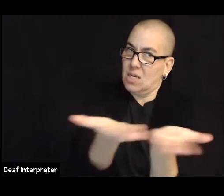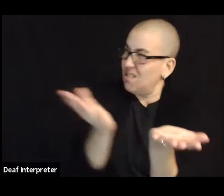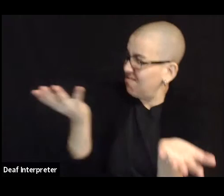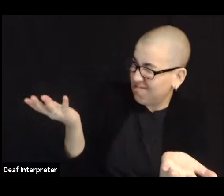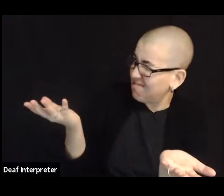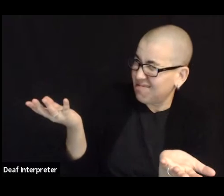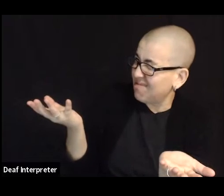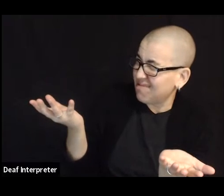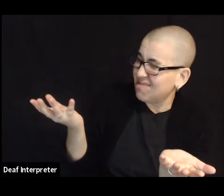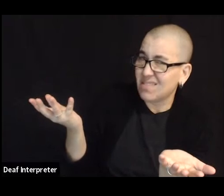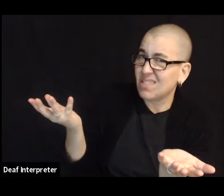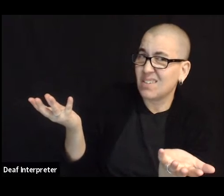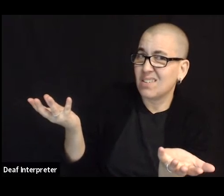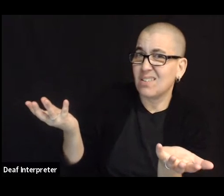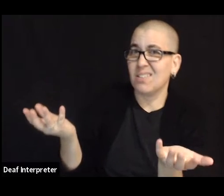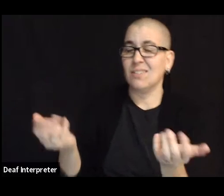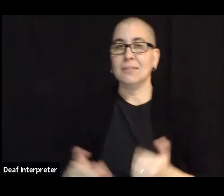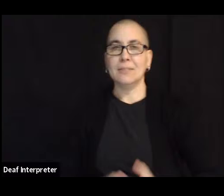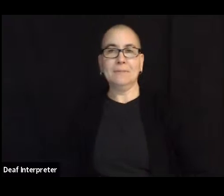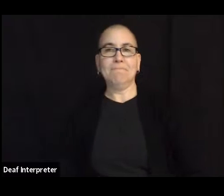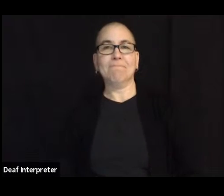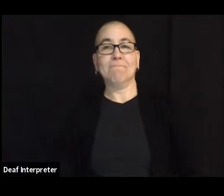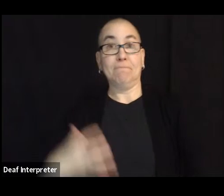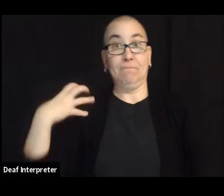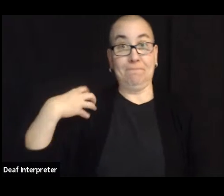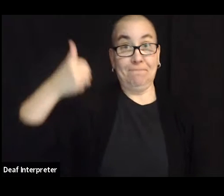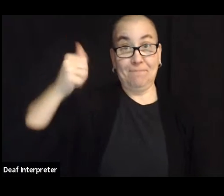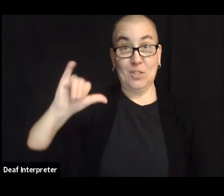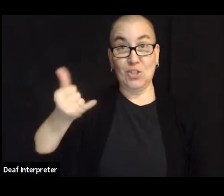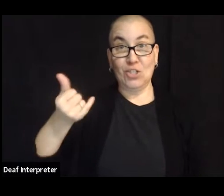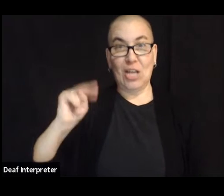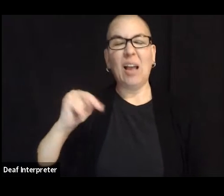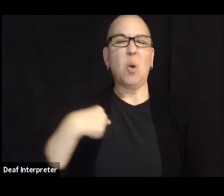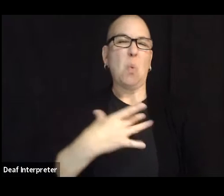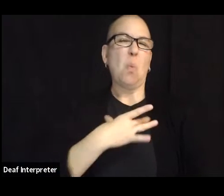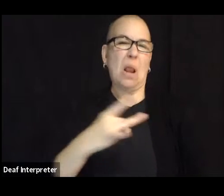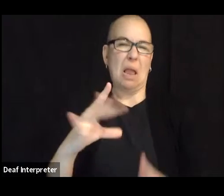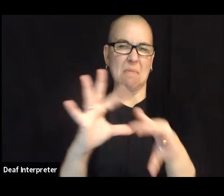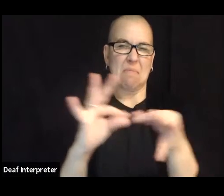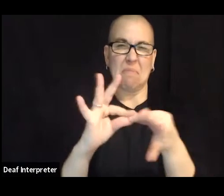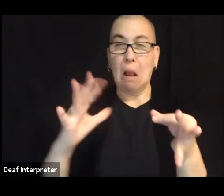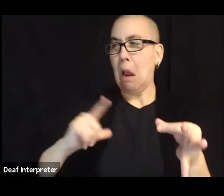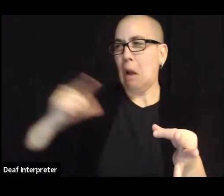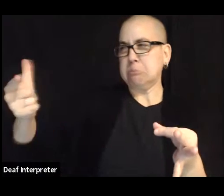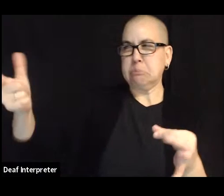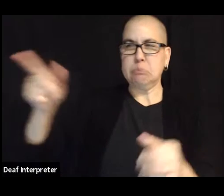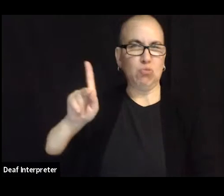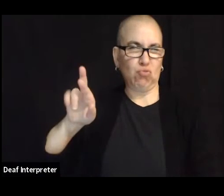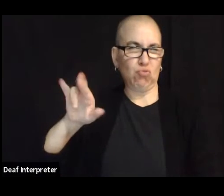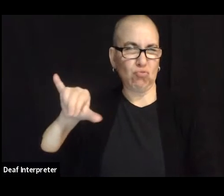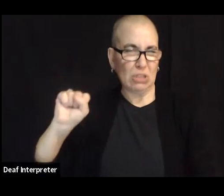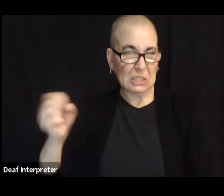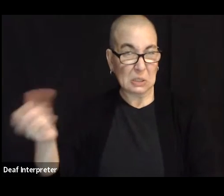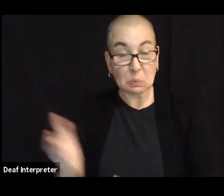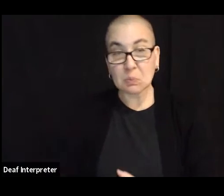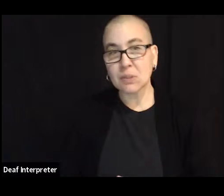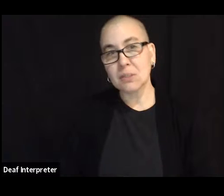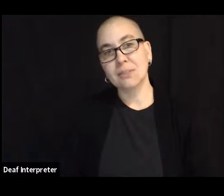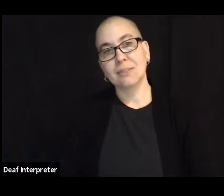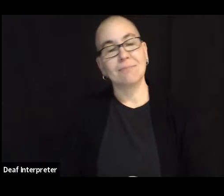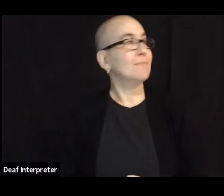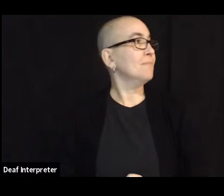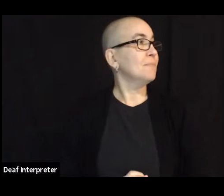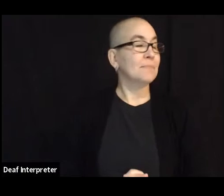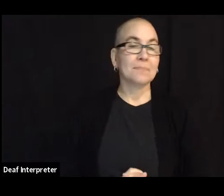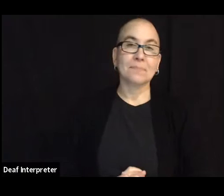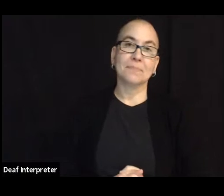Well, this is Jan. I'll start and then ask Kris to chime in. We are getting data routinely